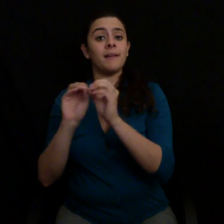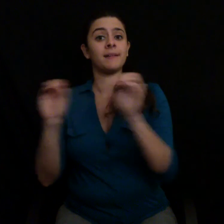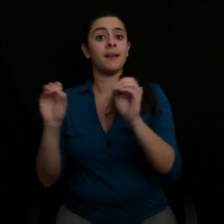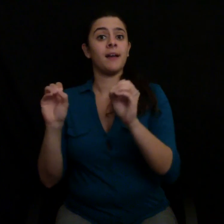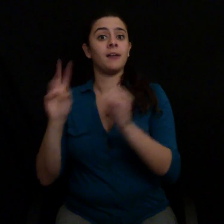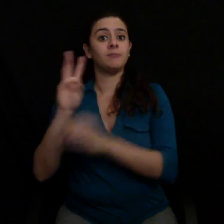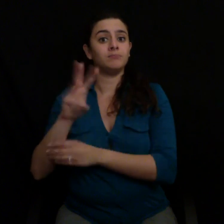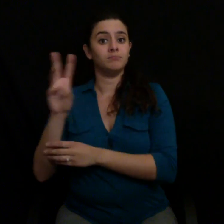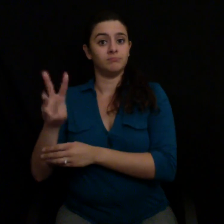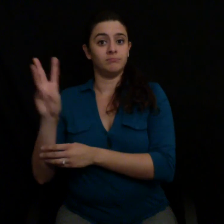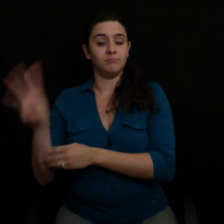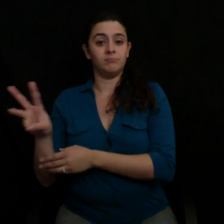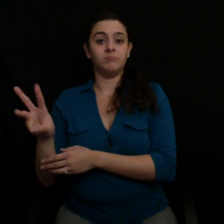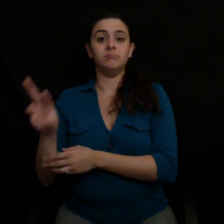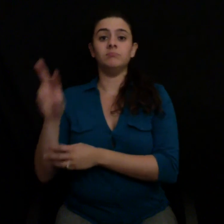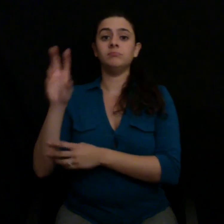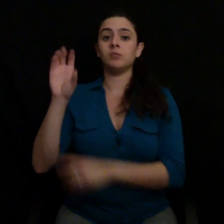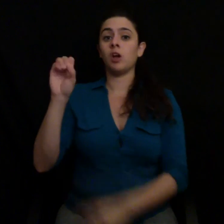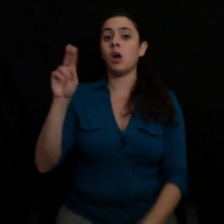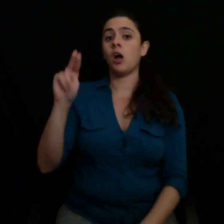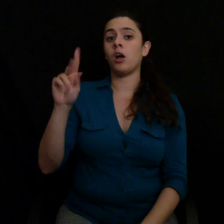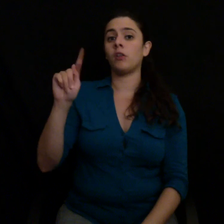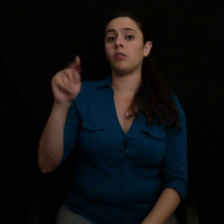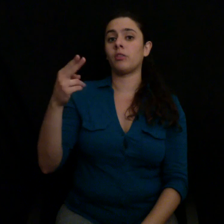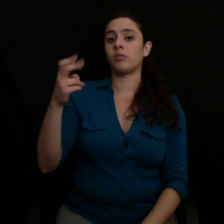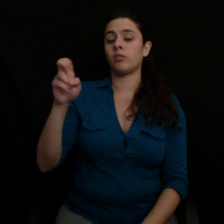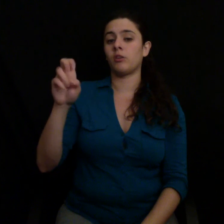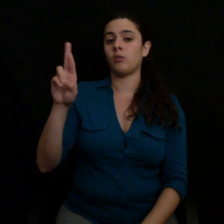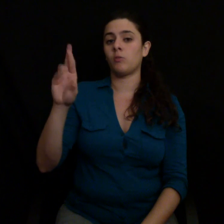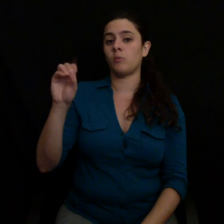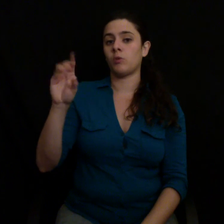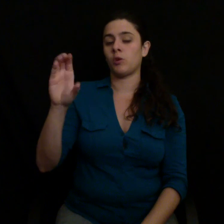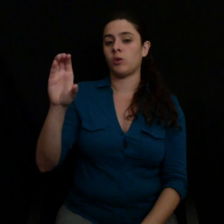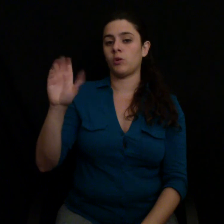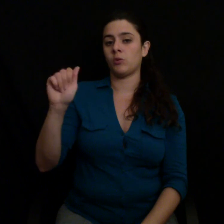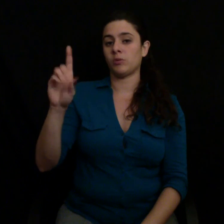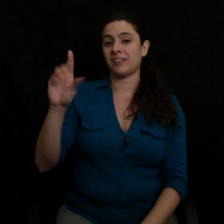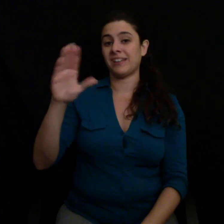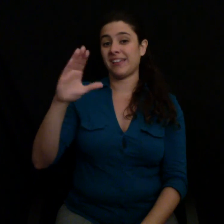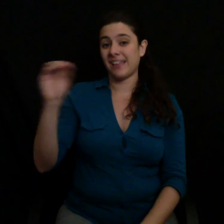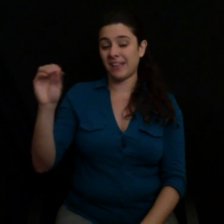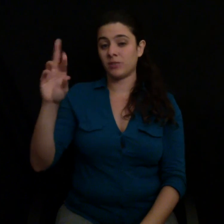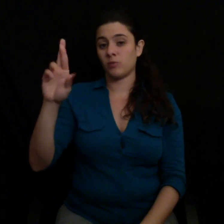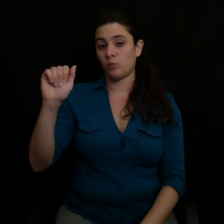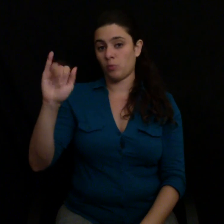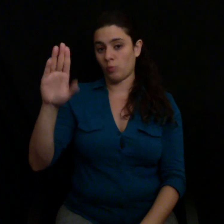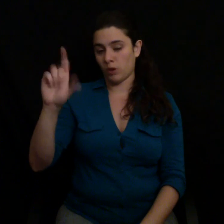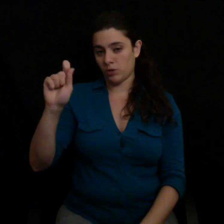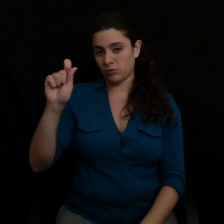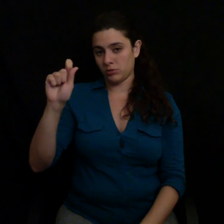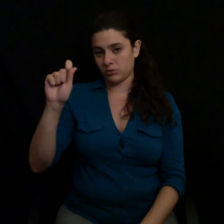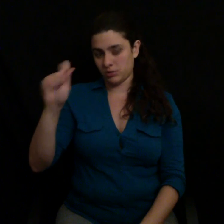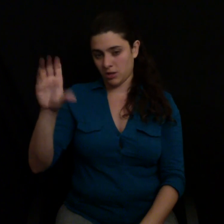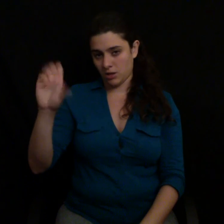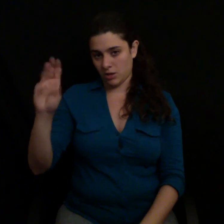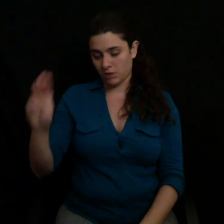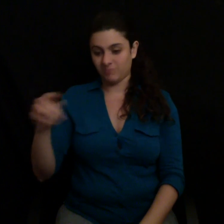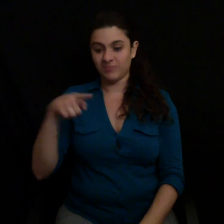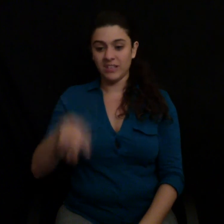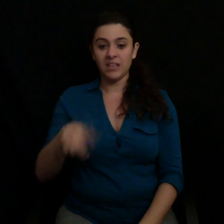site again is called ontheroadandrails.com. This episode left me with a lot to think about. How do we discuss mental illness,